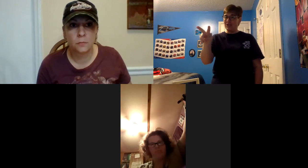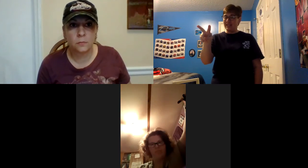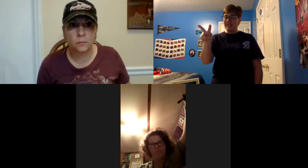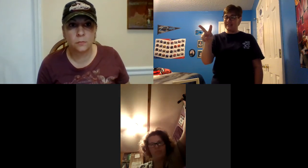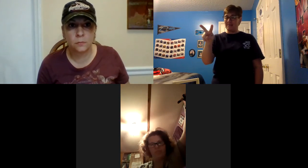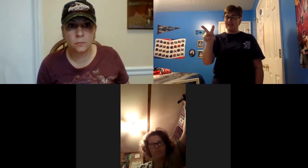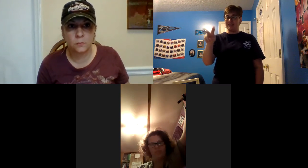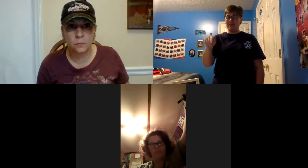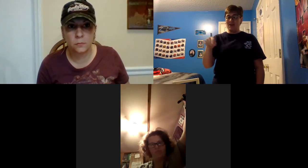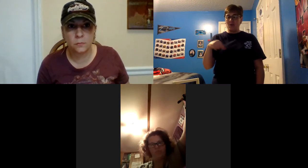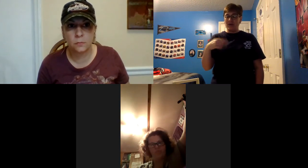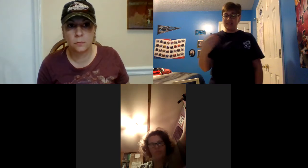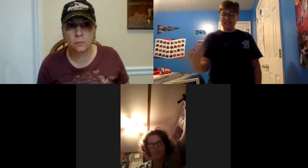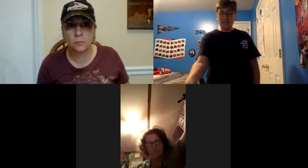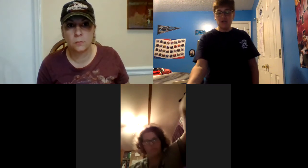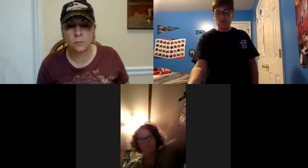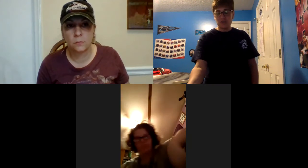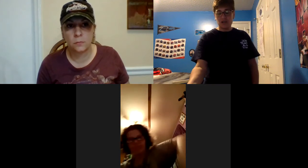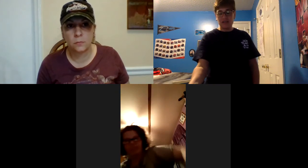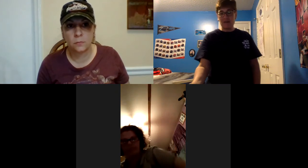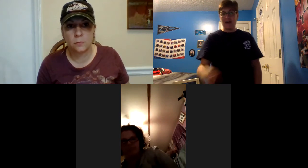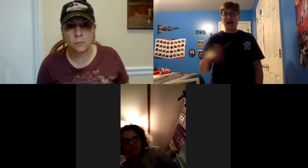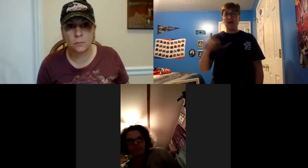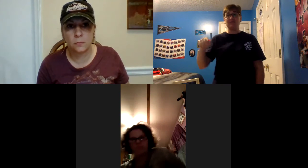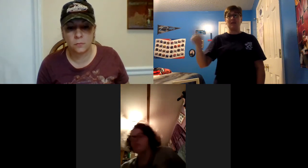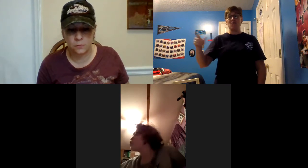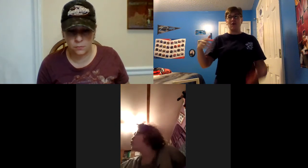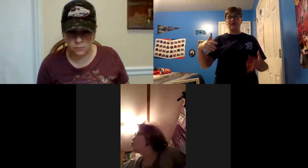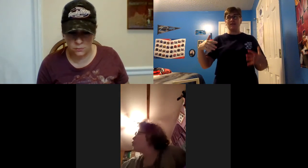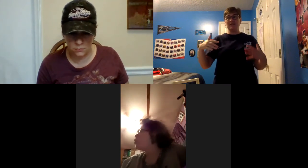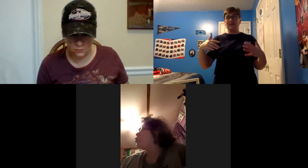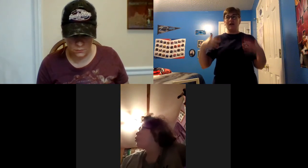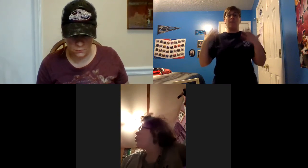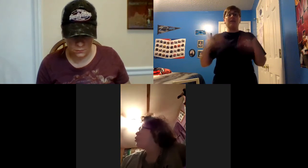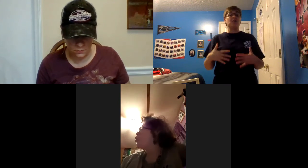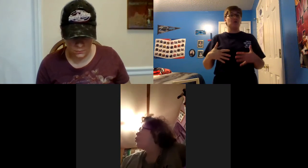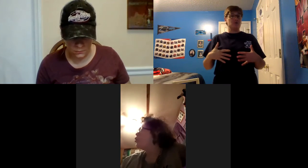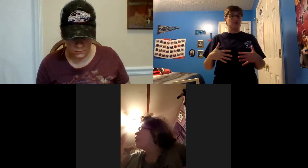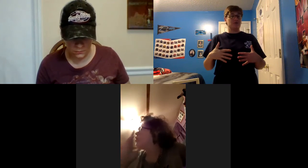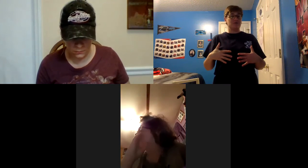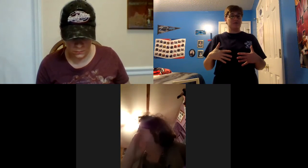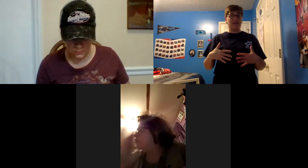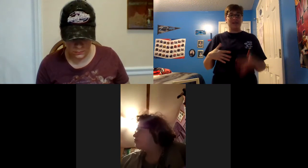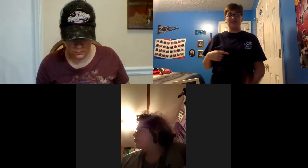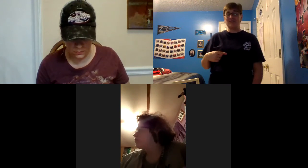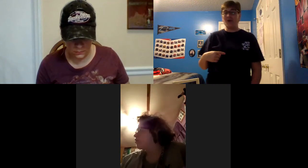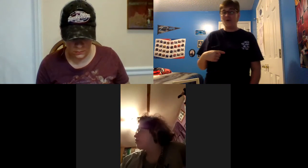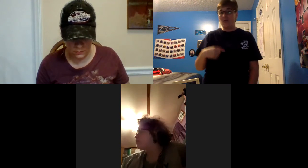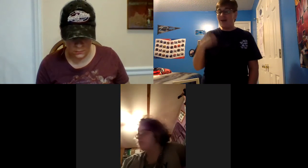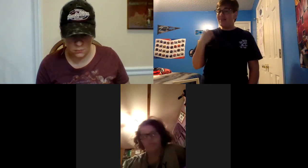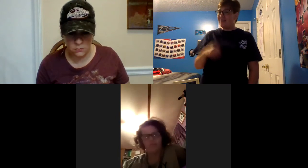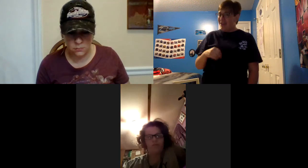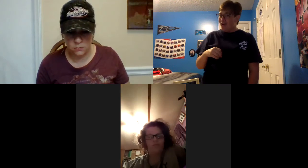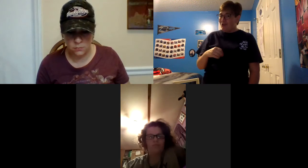you're looking at something, whereas here we're talking about how someone appears. Okay,